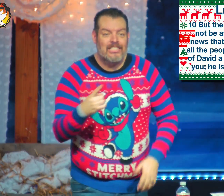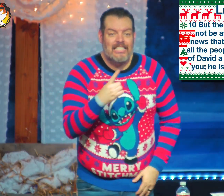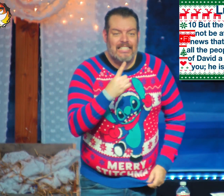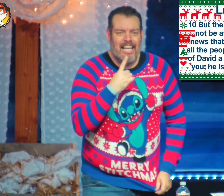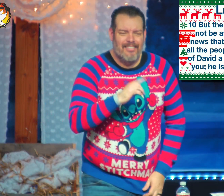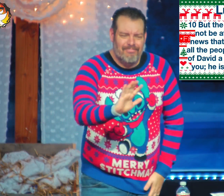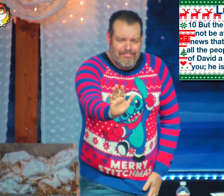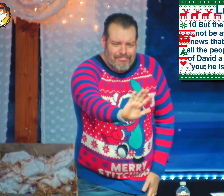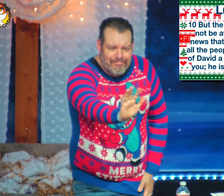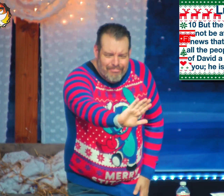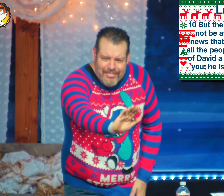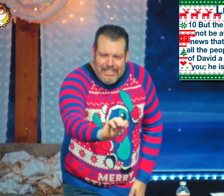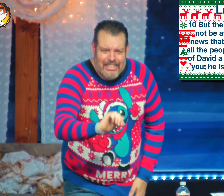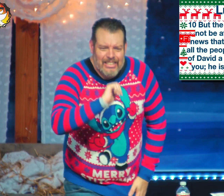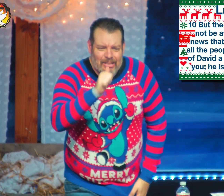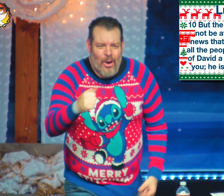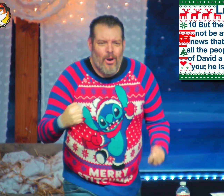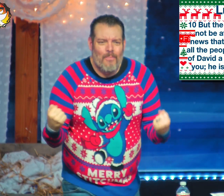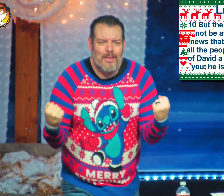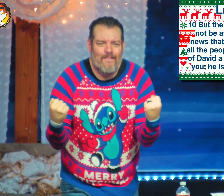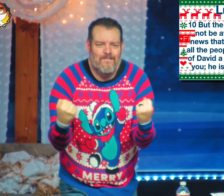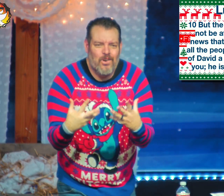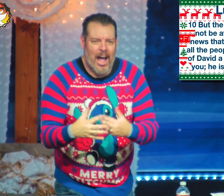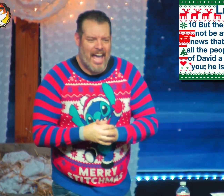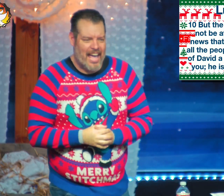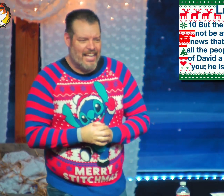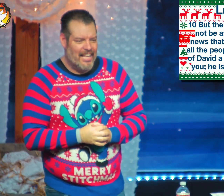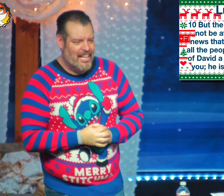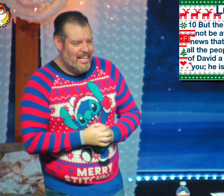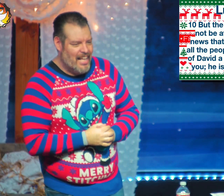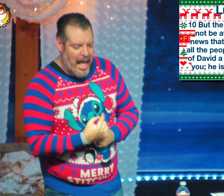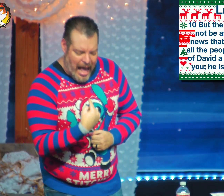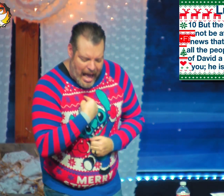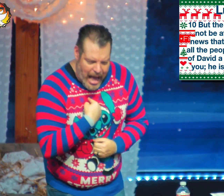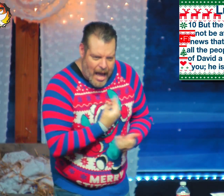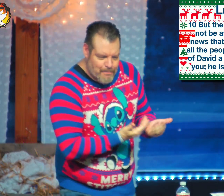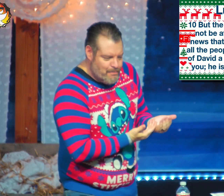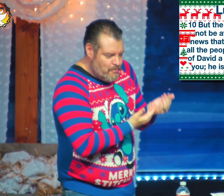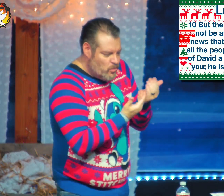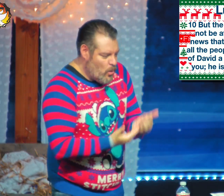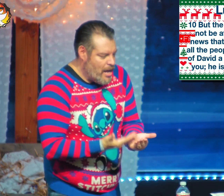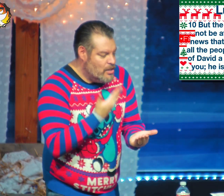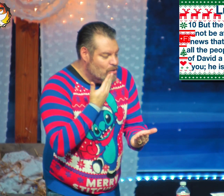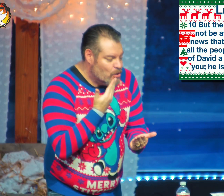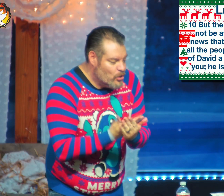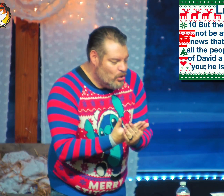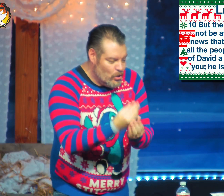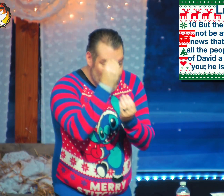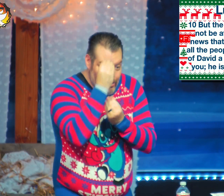that, she grabs it, and she's like, oh, it's so cute. And I'm like, ooh. Whatever scares you, whatever fear you